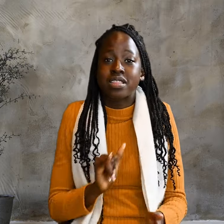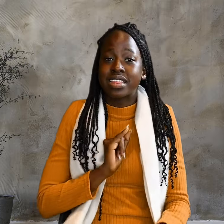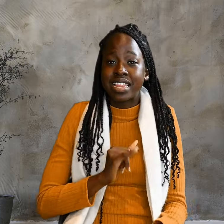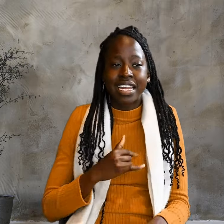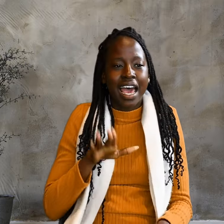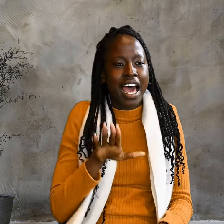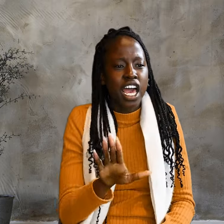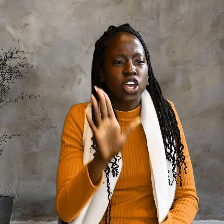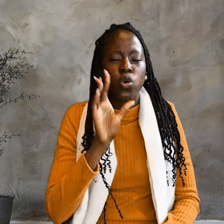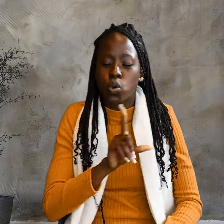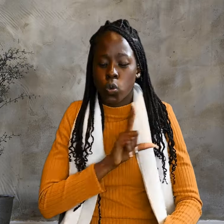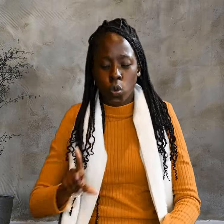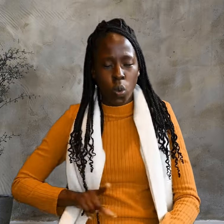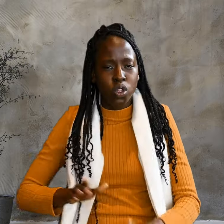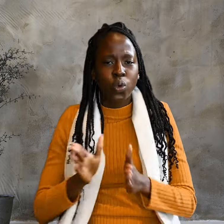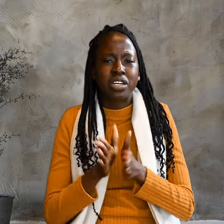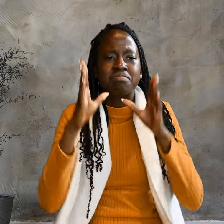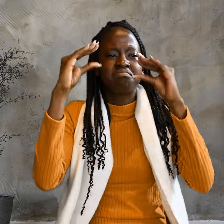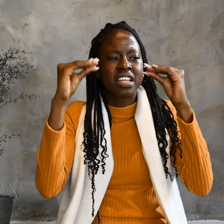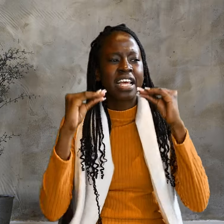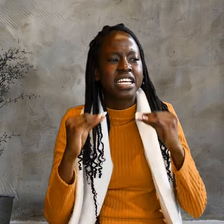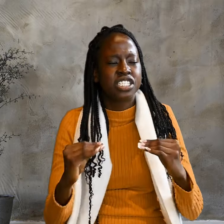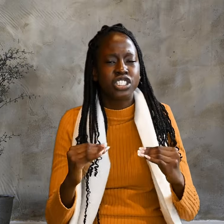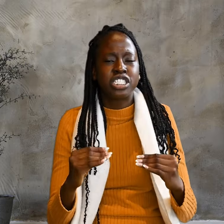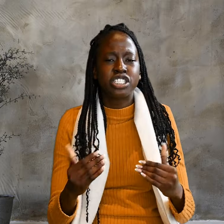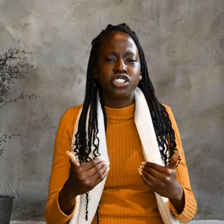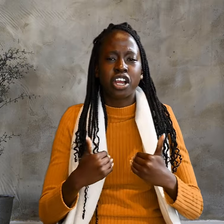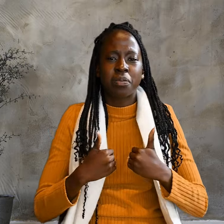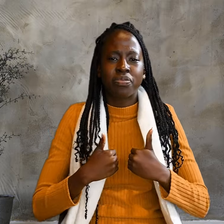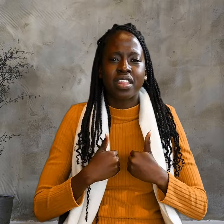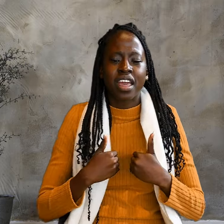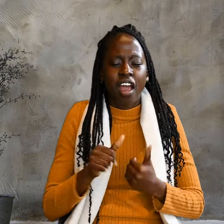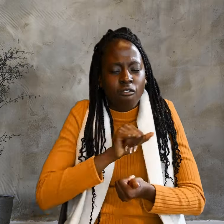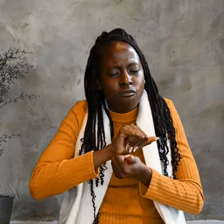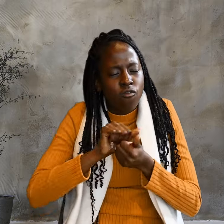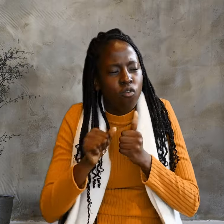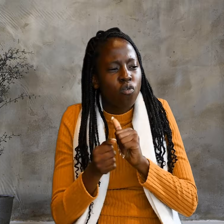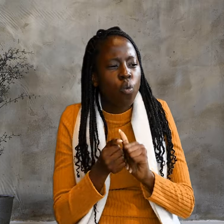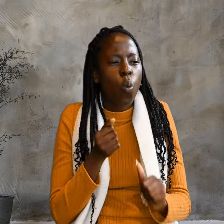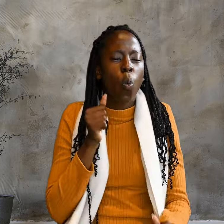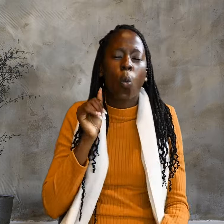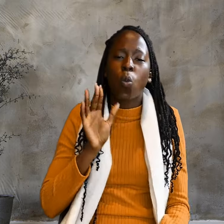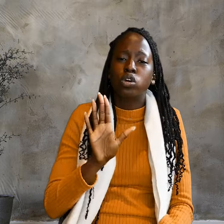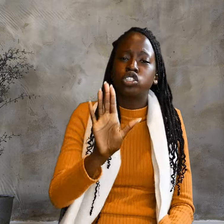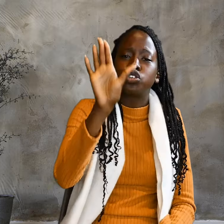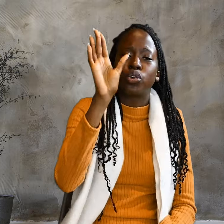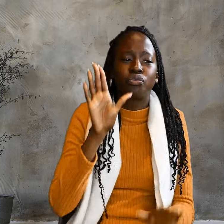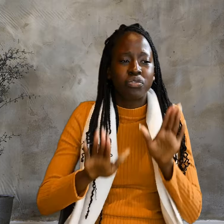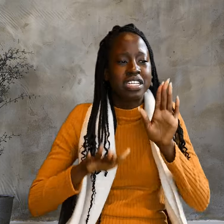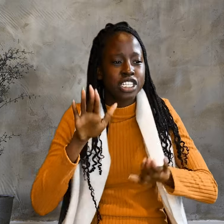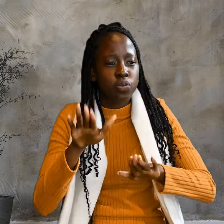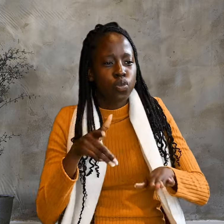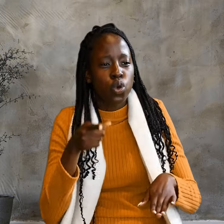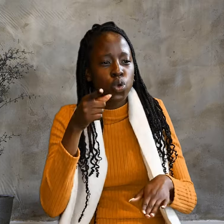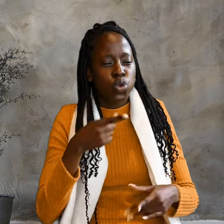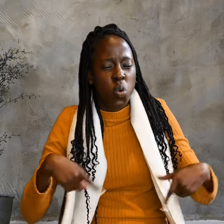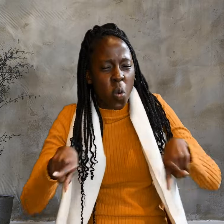Now that I, your Lord and your teacher, have washed your feet, you